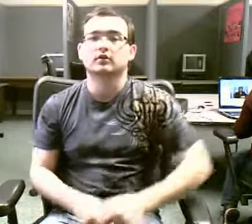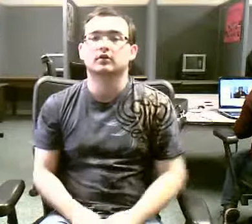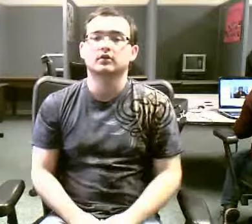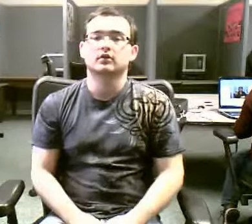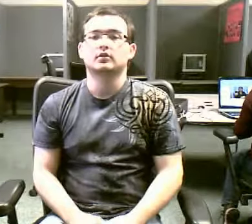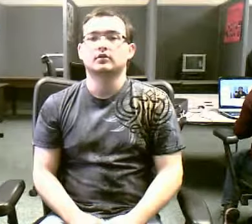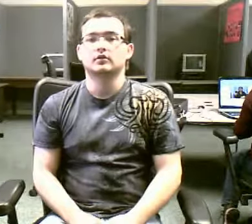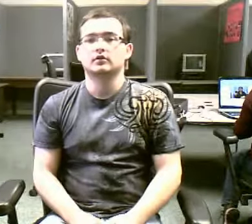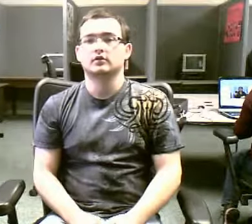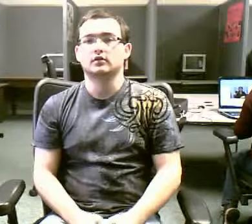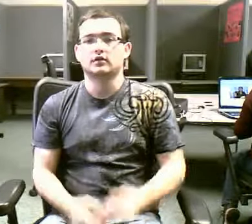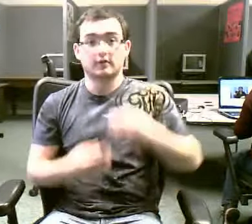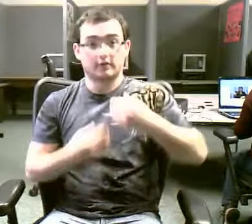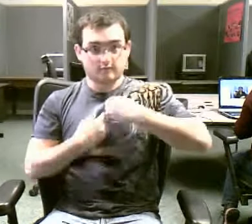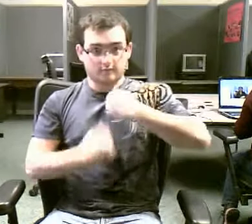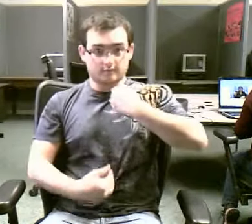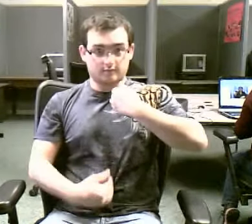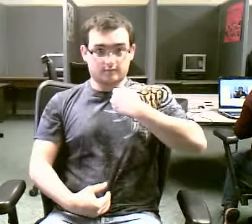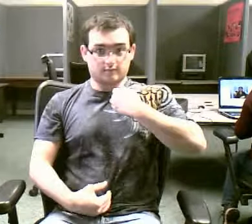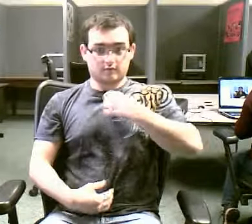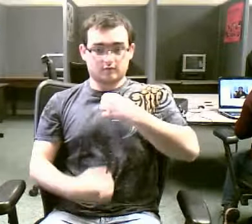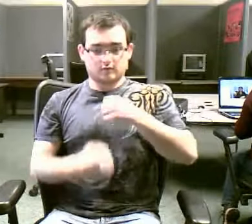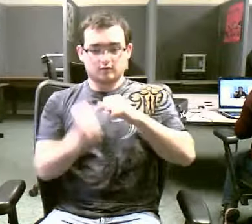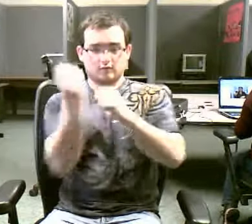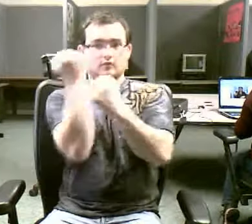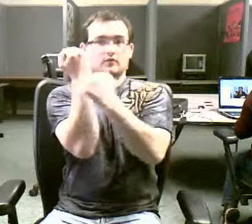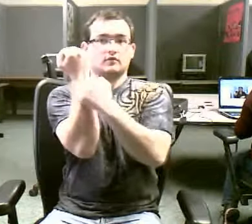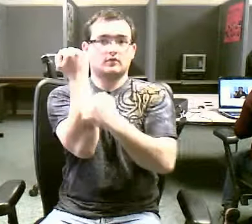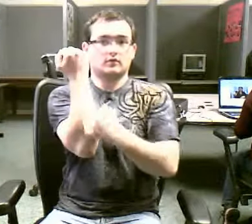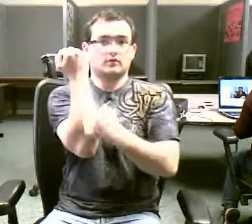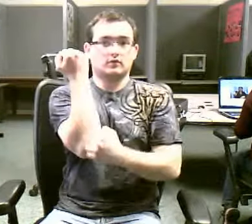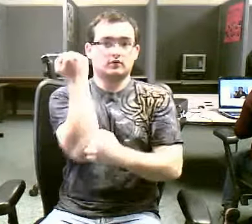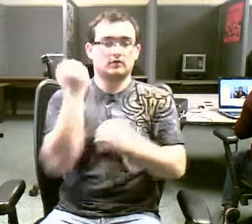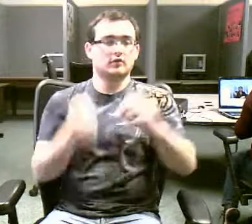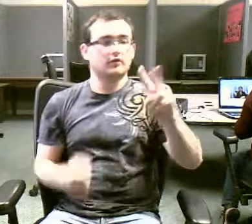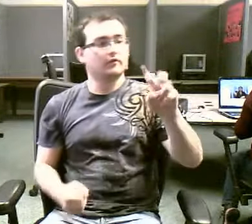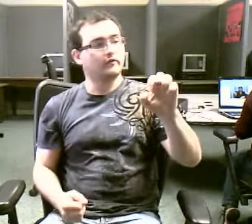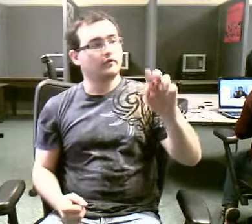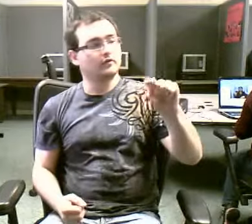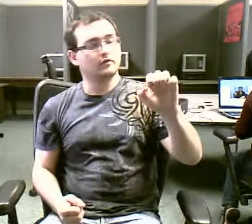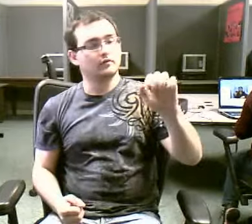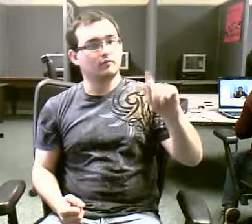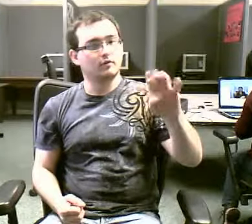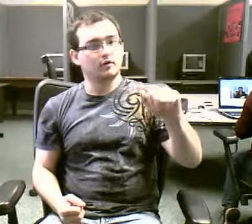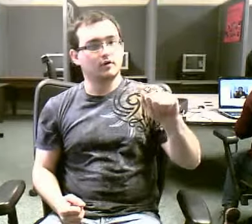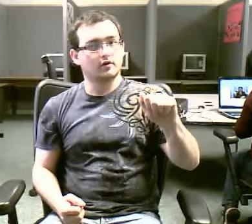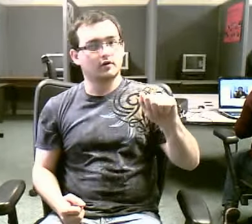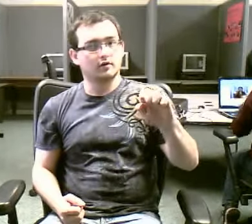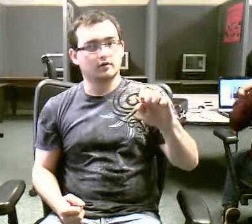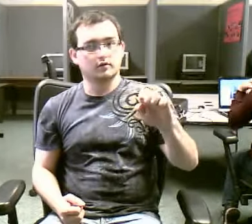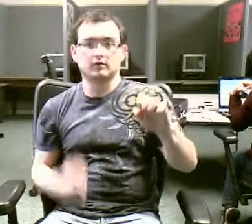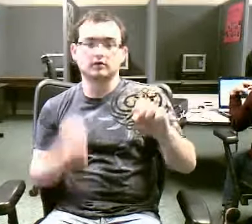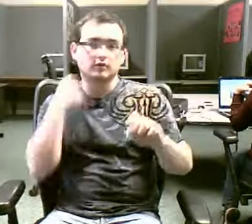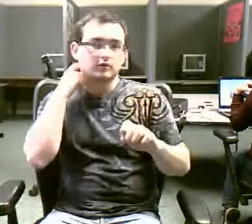Vertebral column. The vertebral column or backbone is X-shaped, which consists